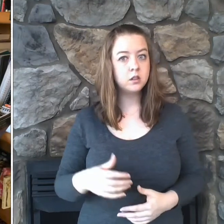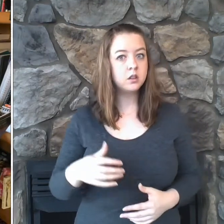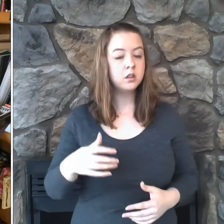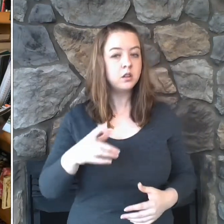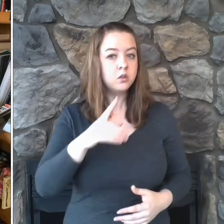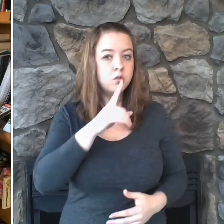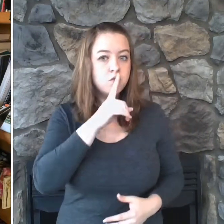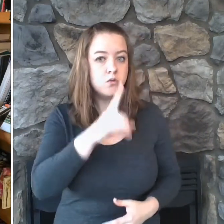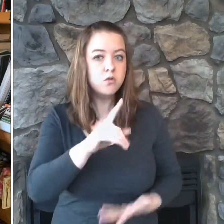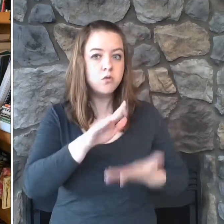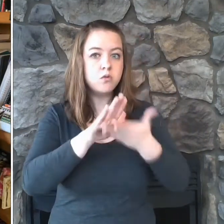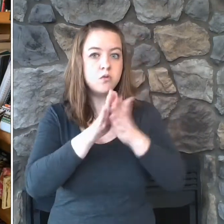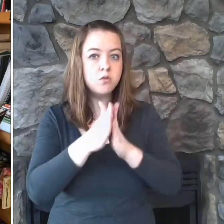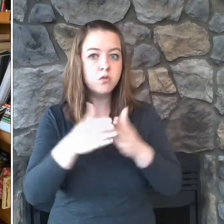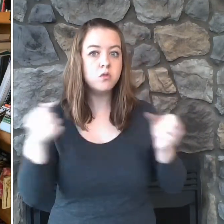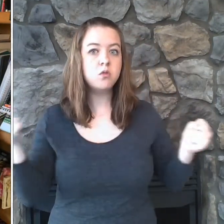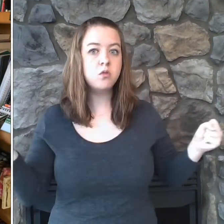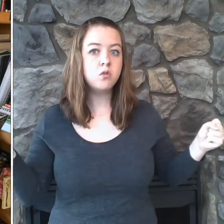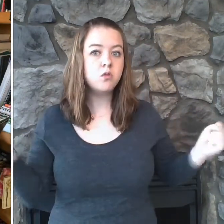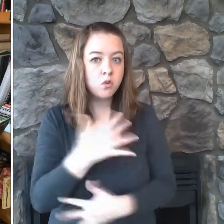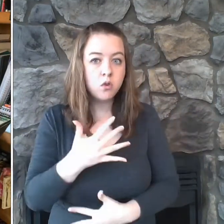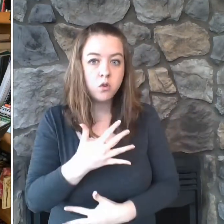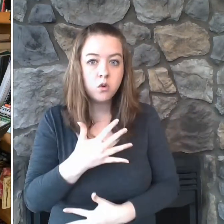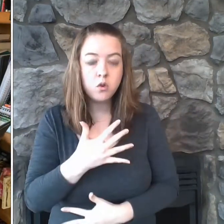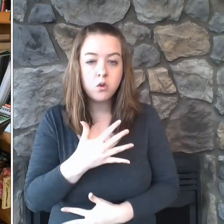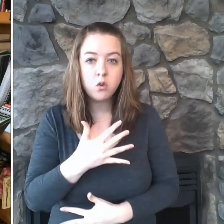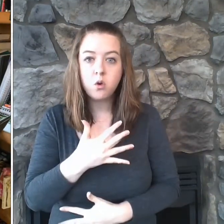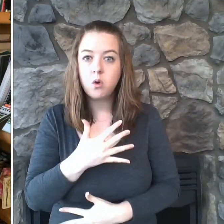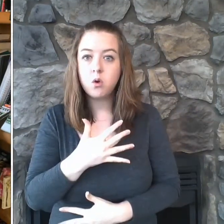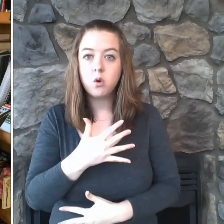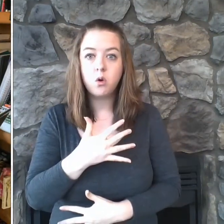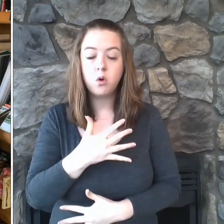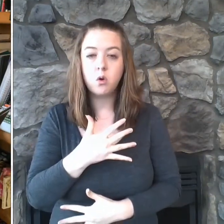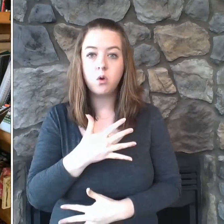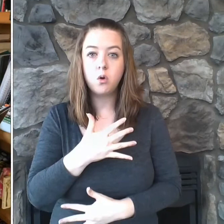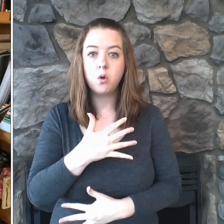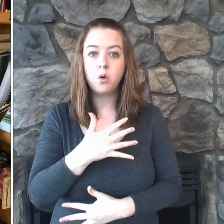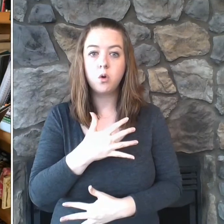she truly became afraid.